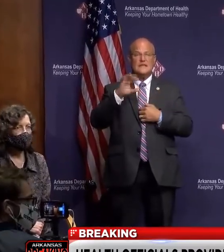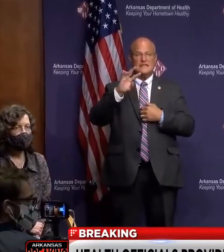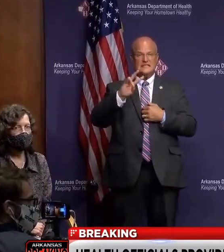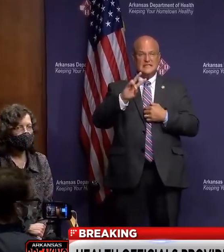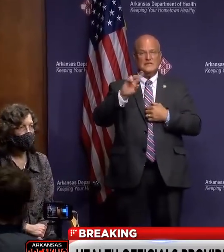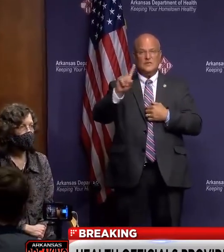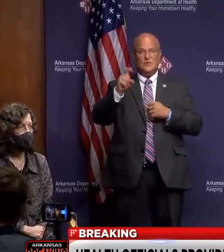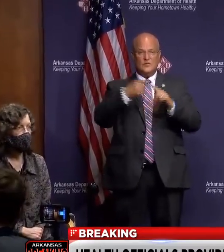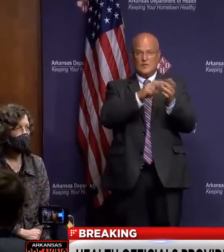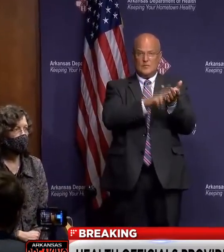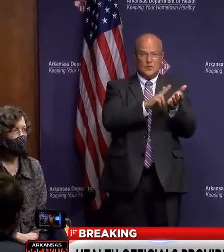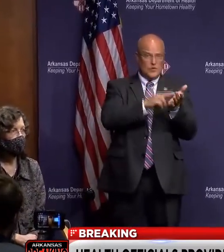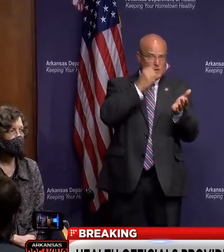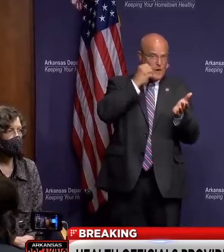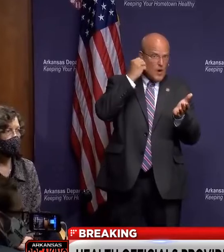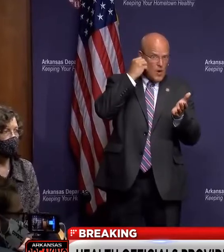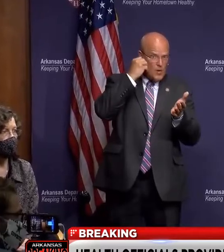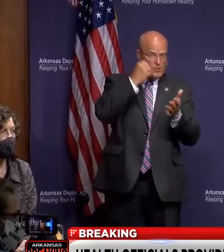71 from nursing homes,